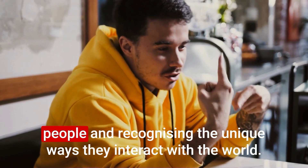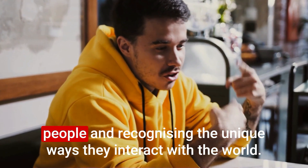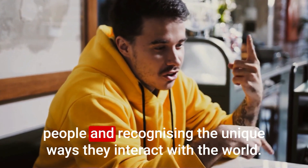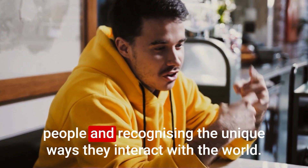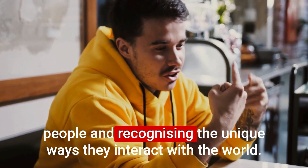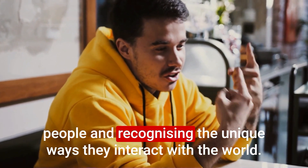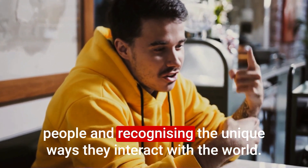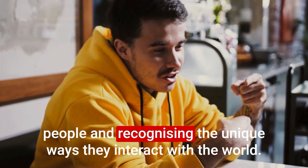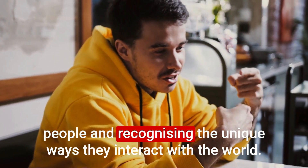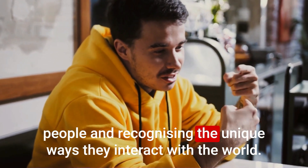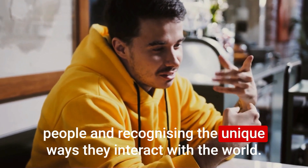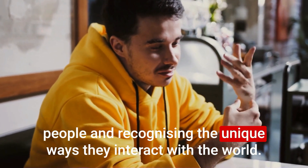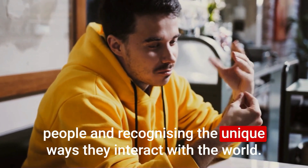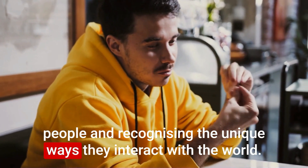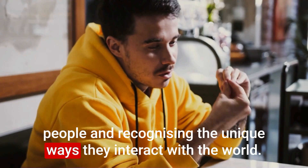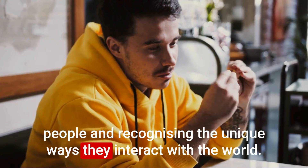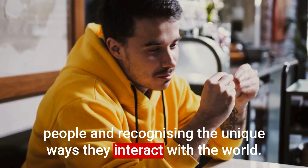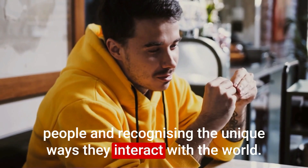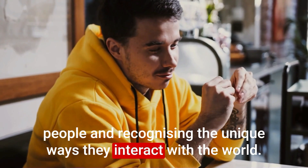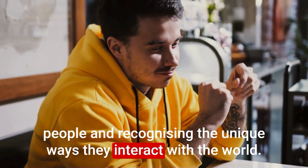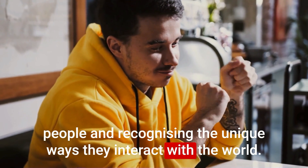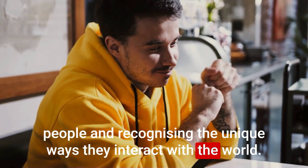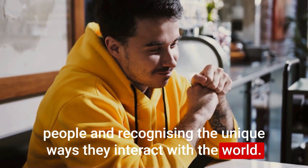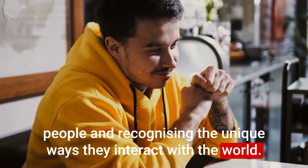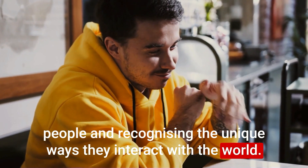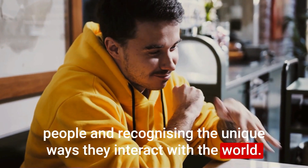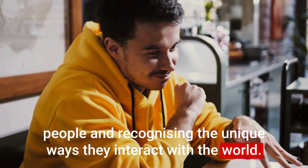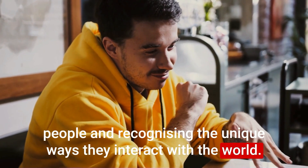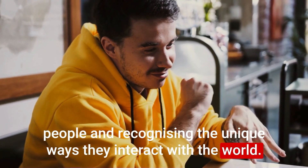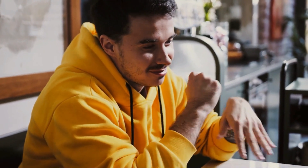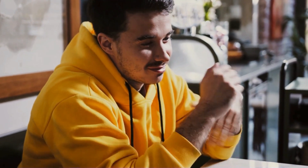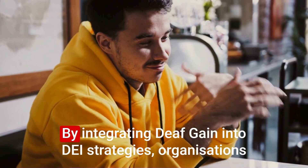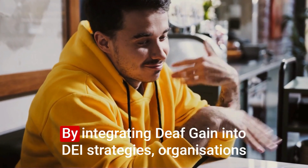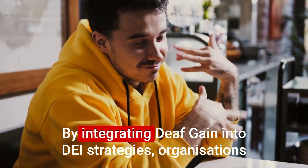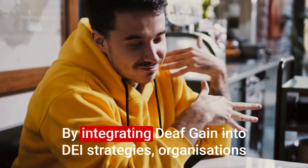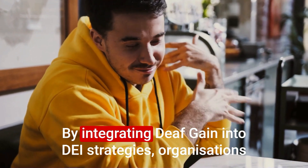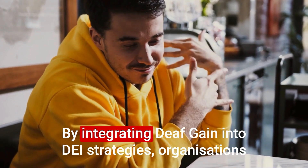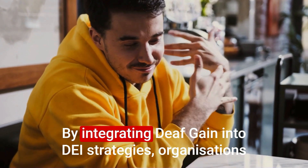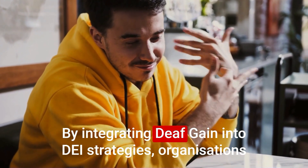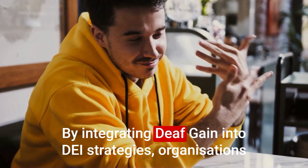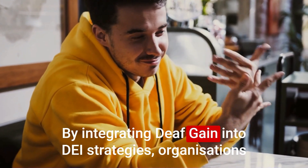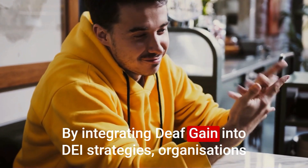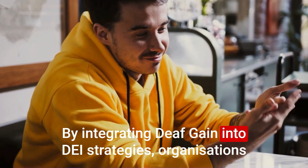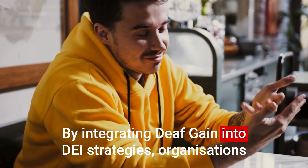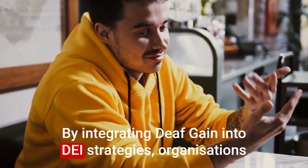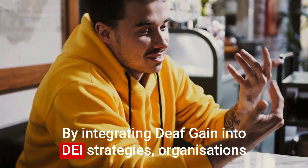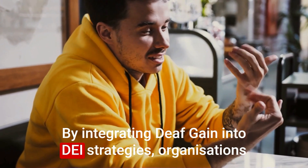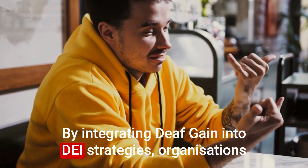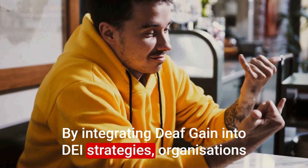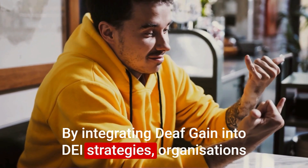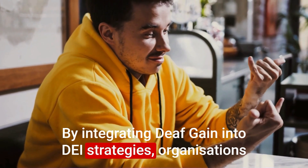and recognizing the unique ways they interact with the world. By integrating deaf gain into DEI